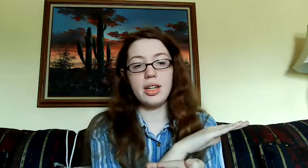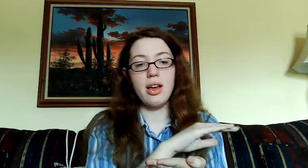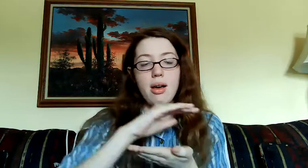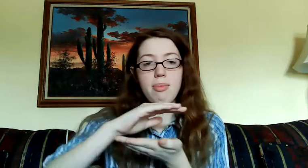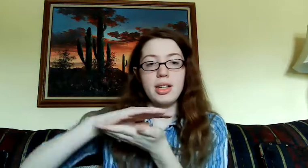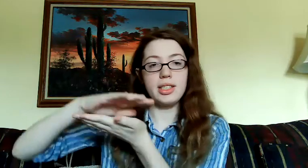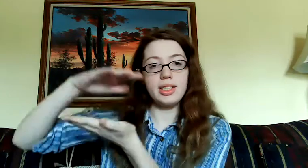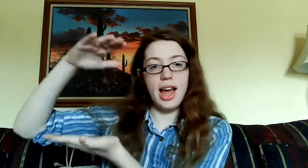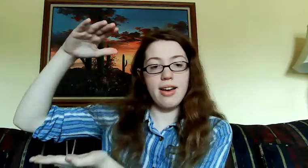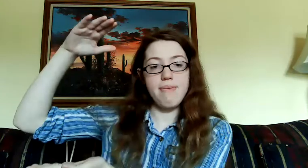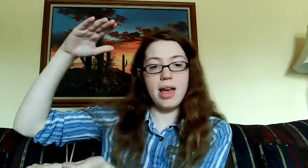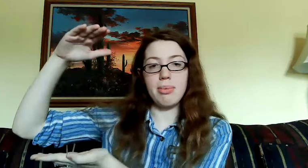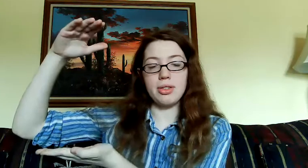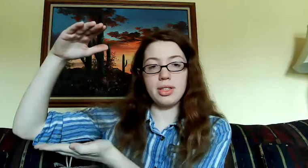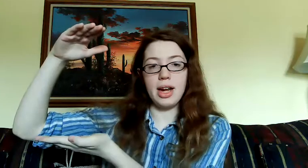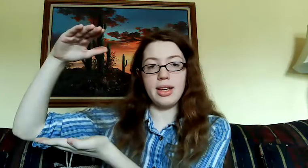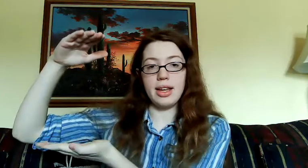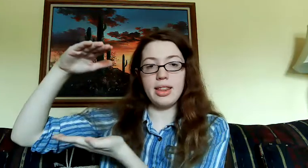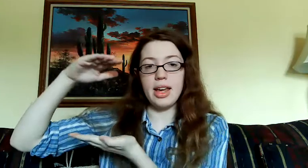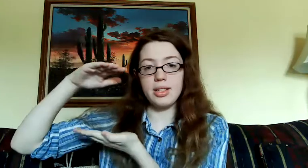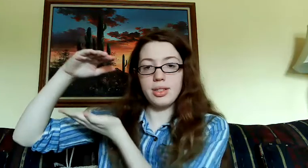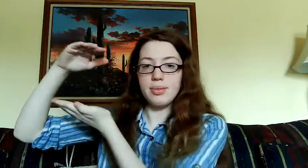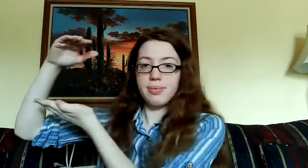but a stack of papers is signed like this.